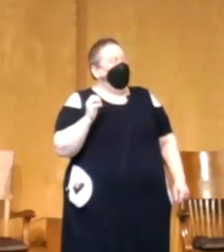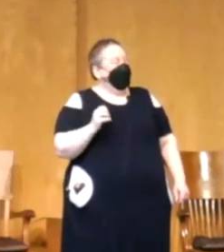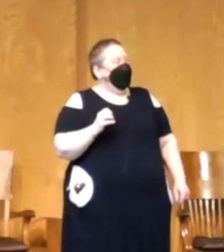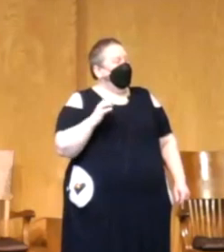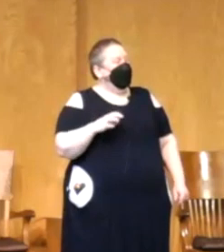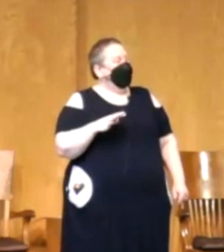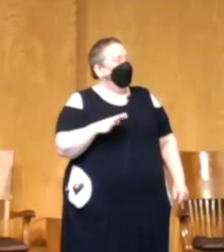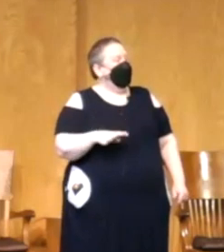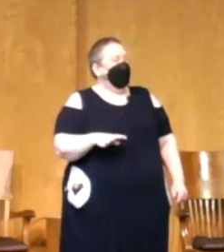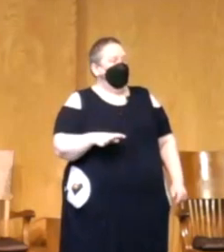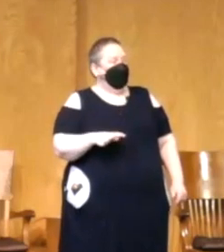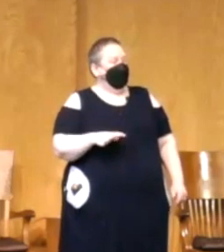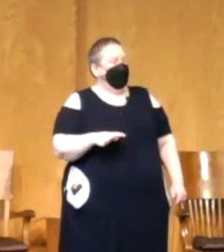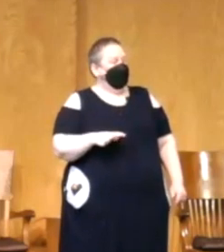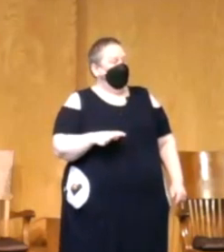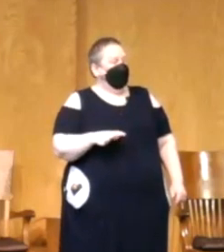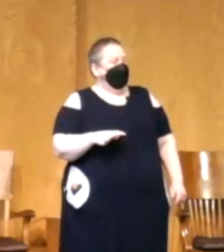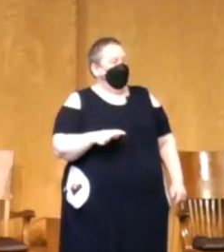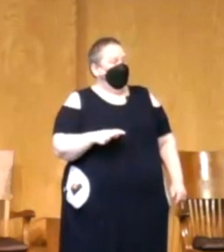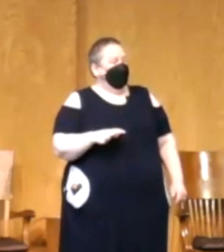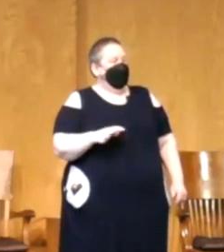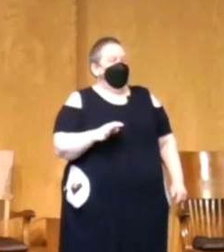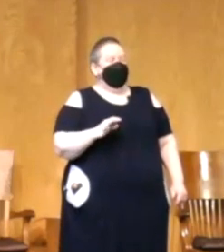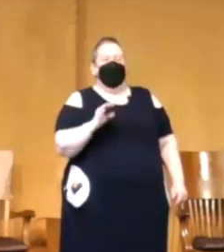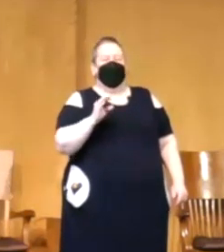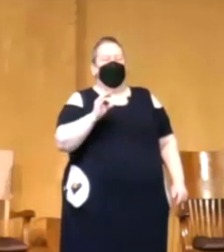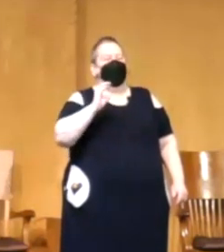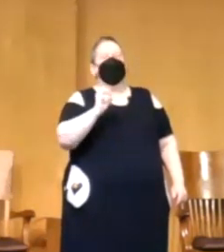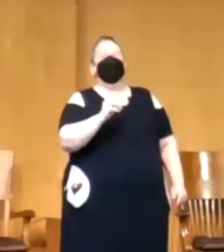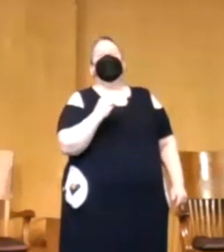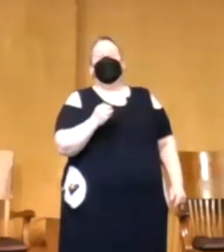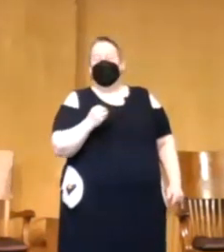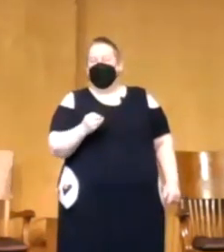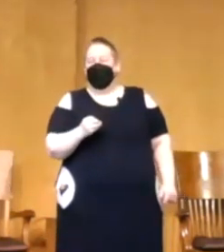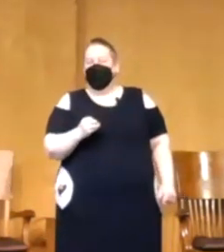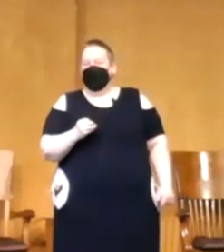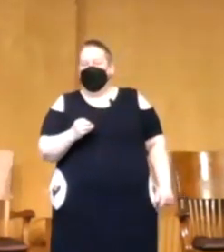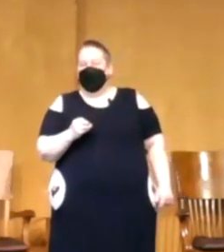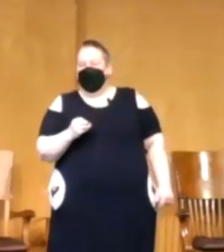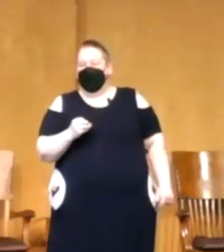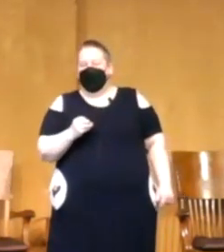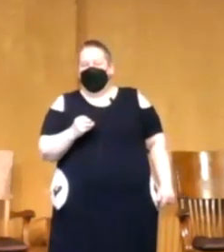And I think that is purely